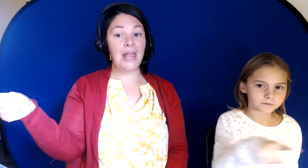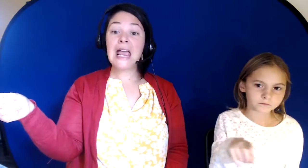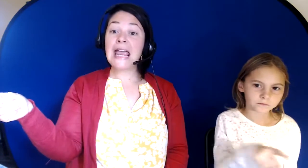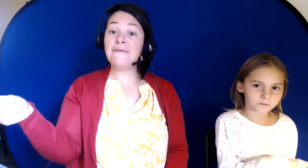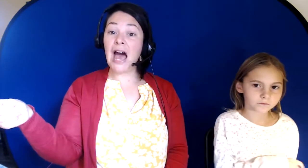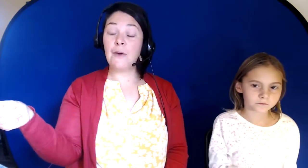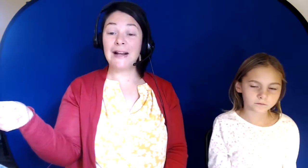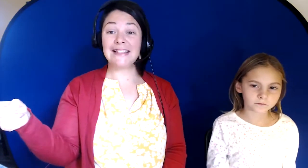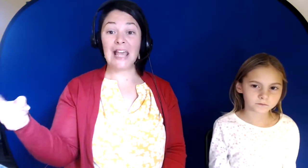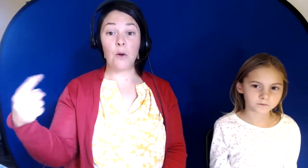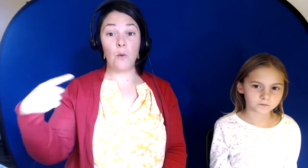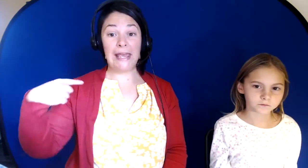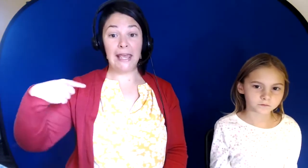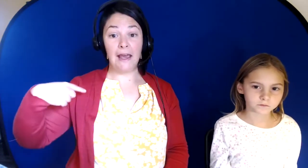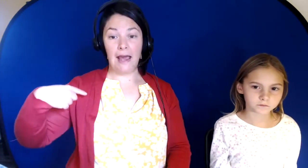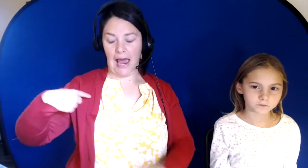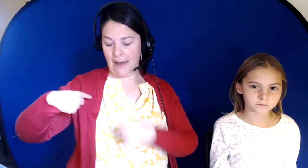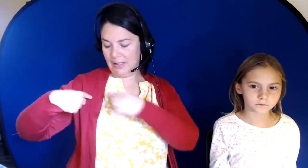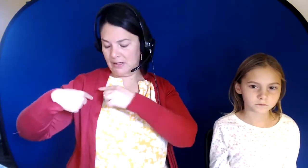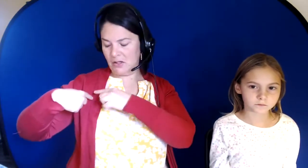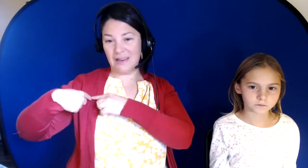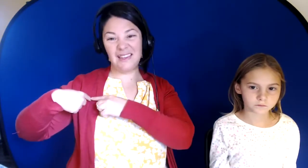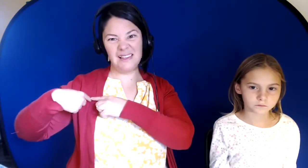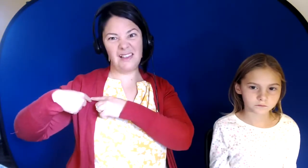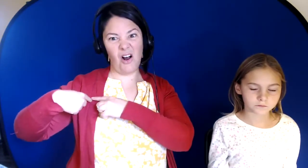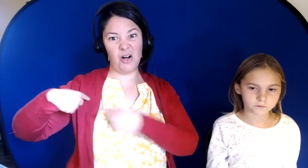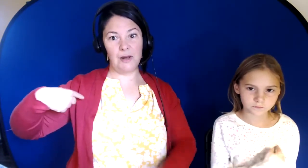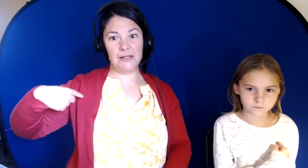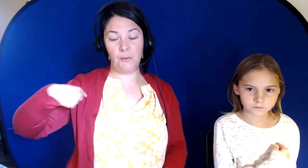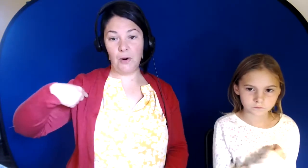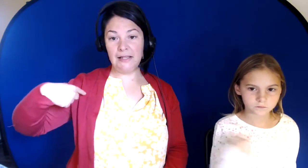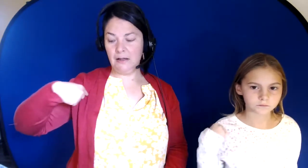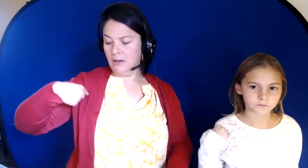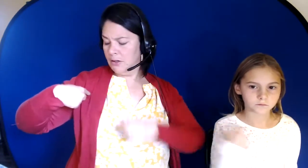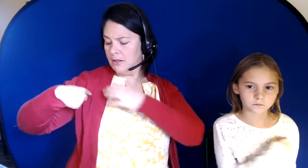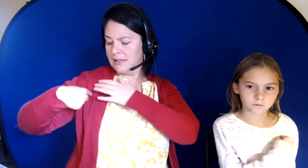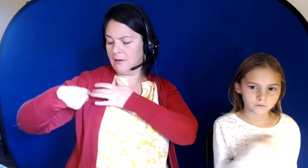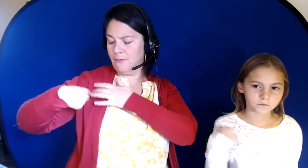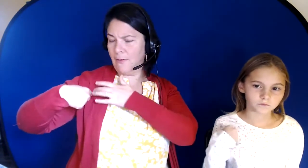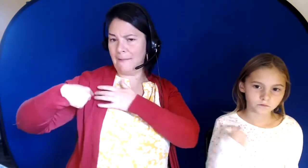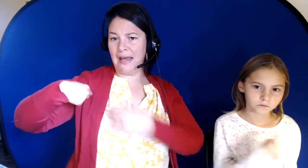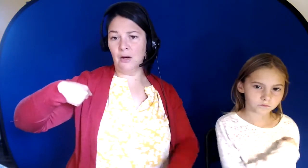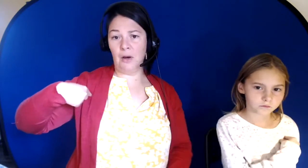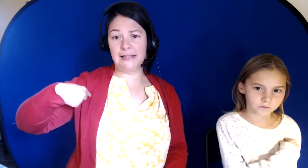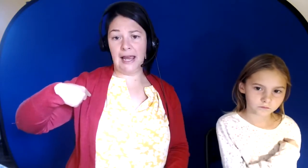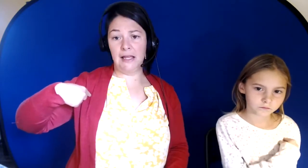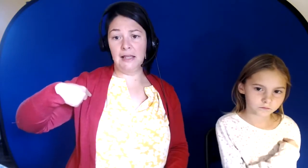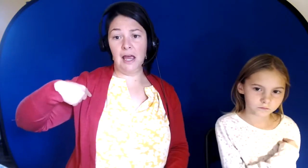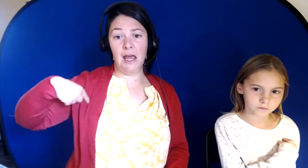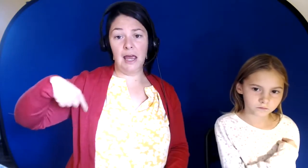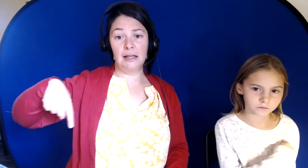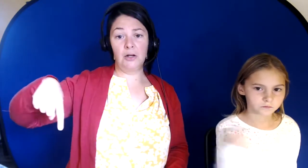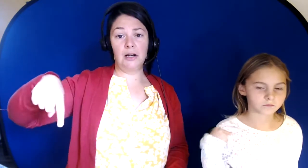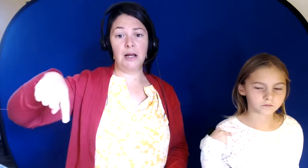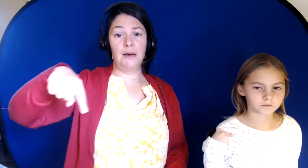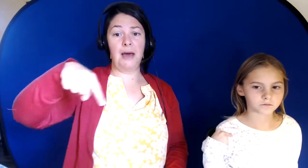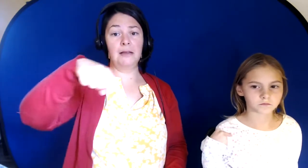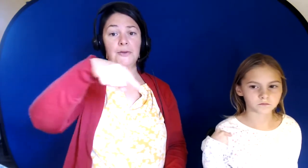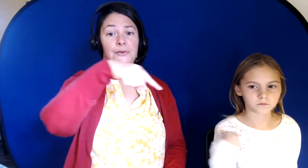If I want to say we, I'm going to start. This is the harder one. So point to the side right by your boss hand, and you're going to come out in a circle